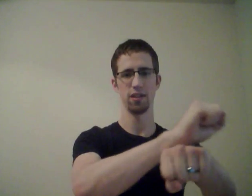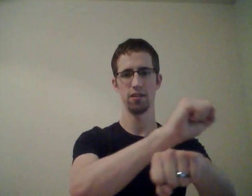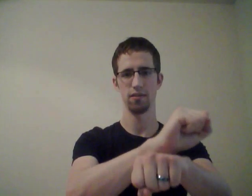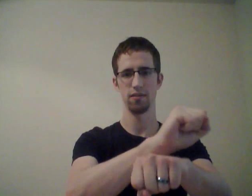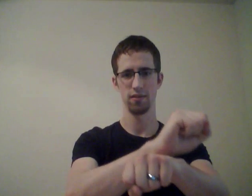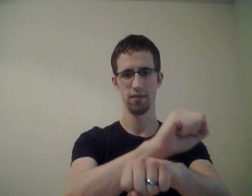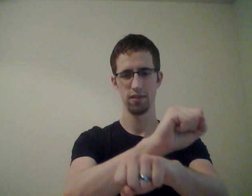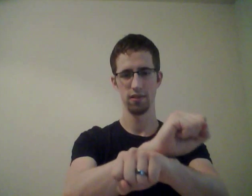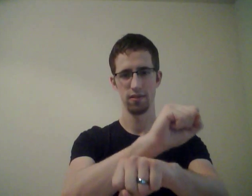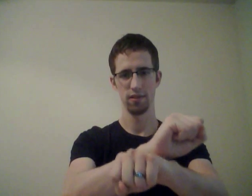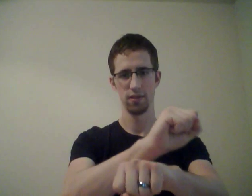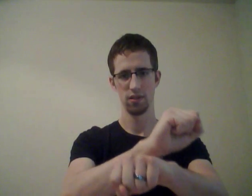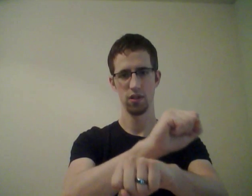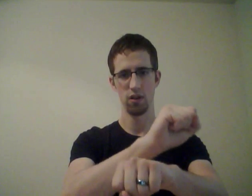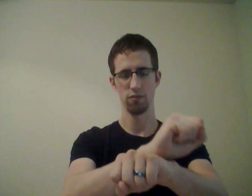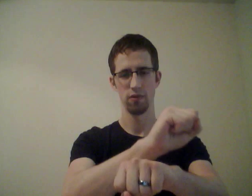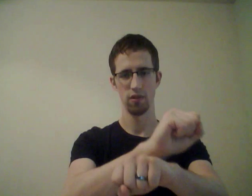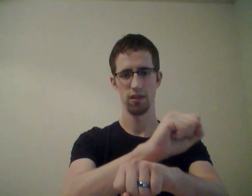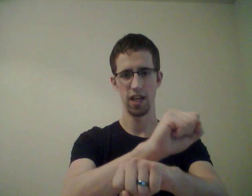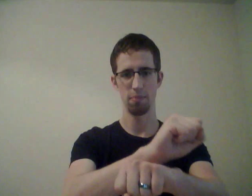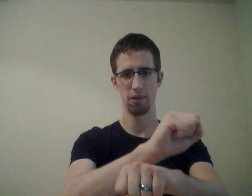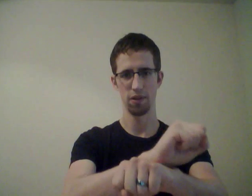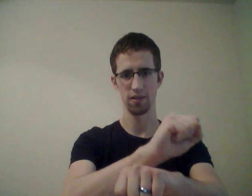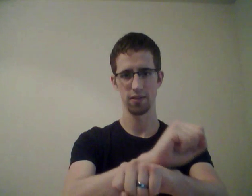wrist. So, tapping wrists.